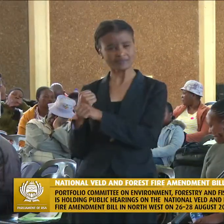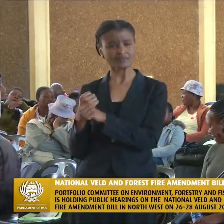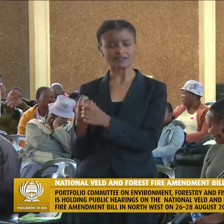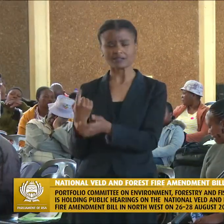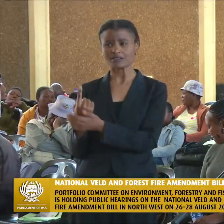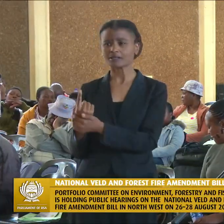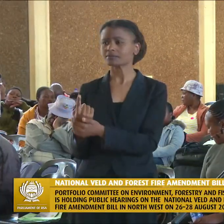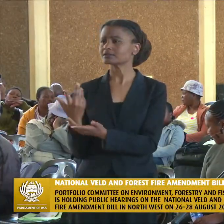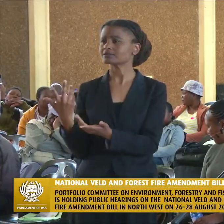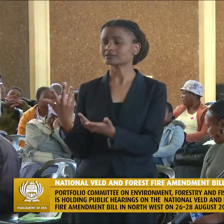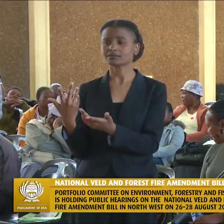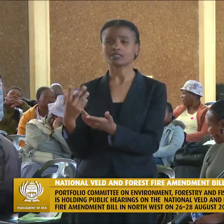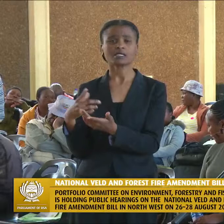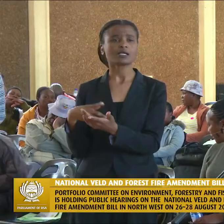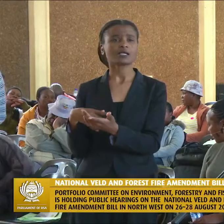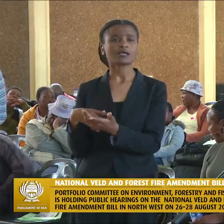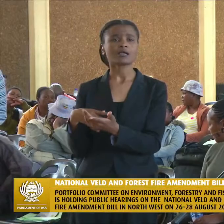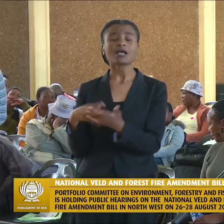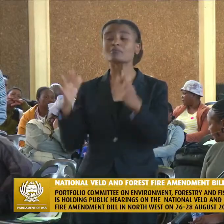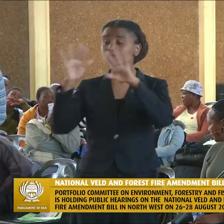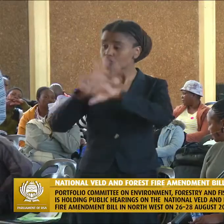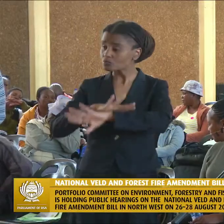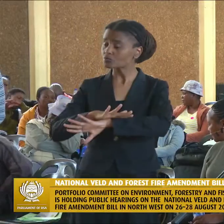calls during the night